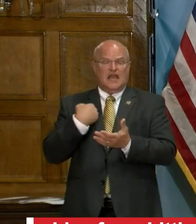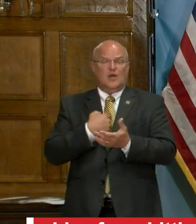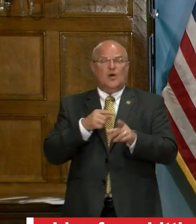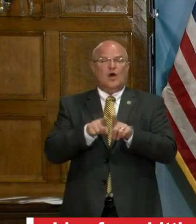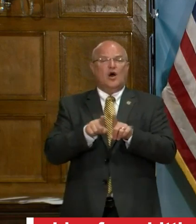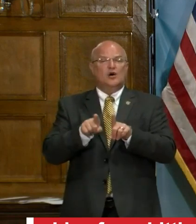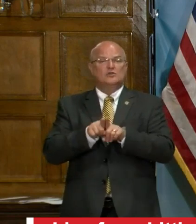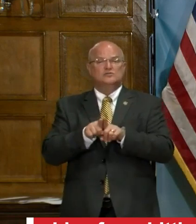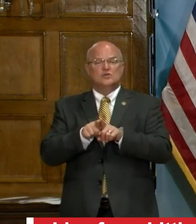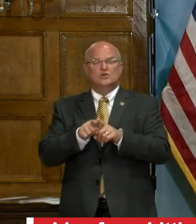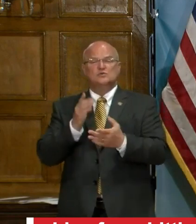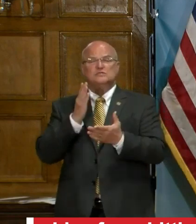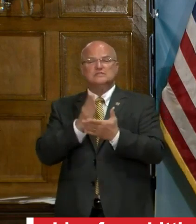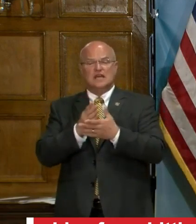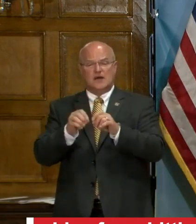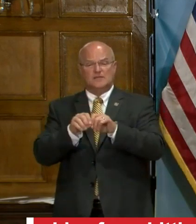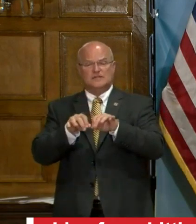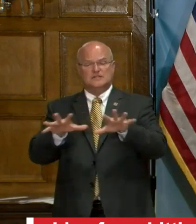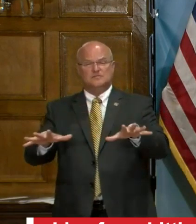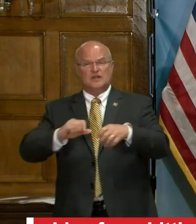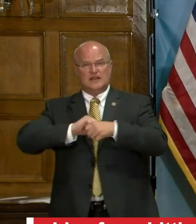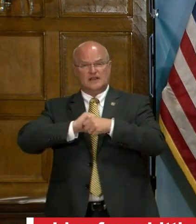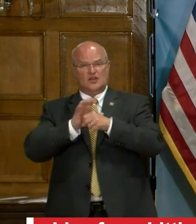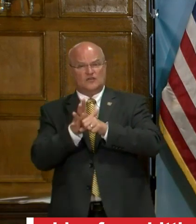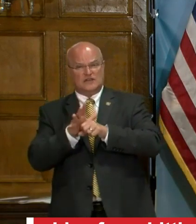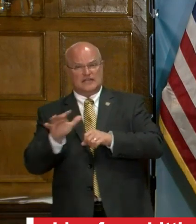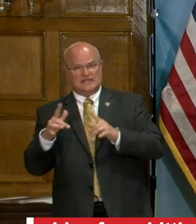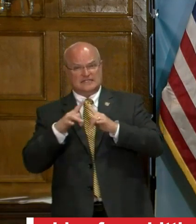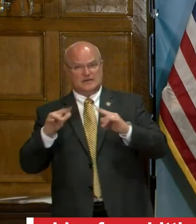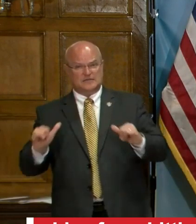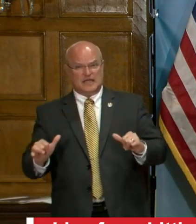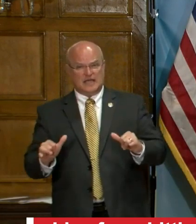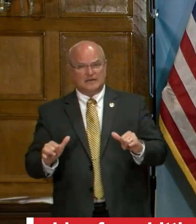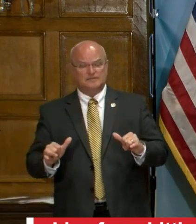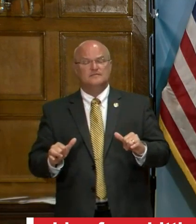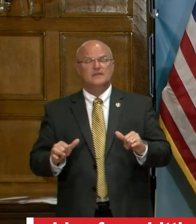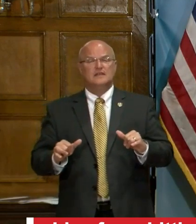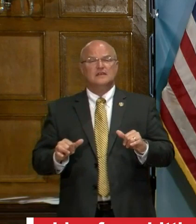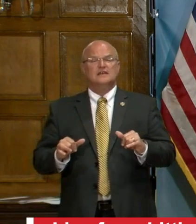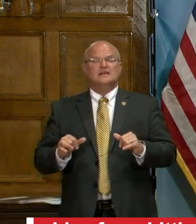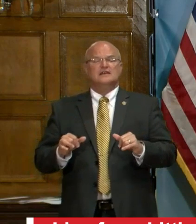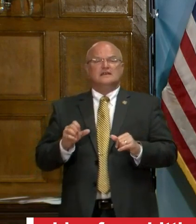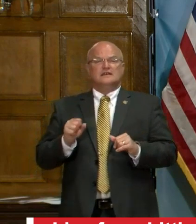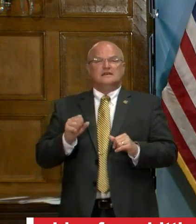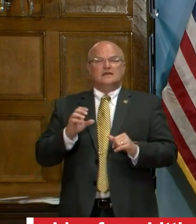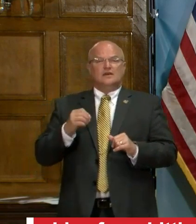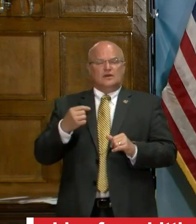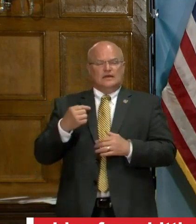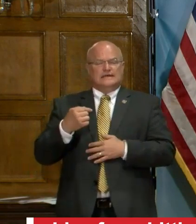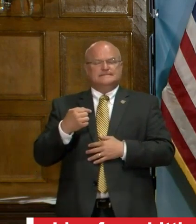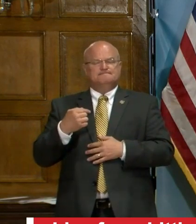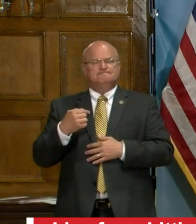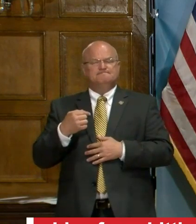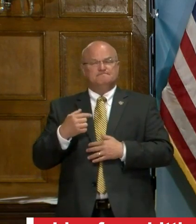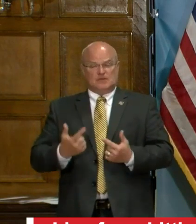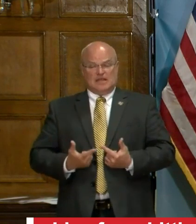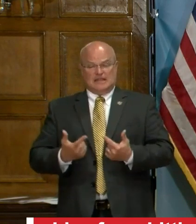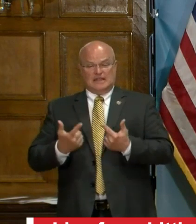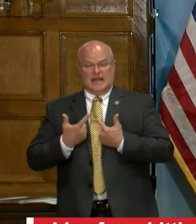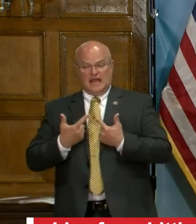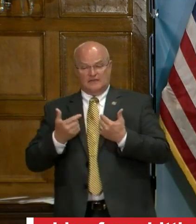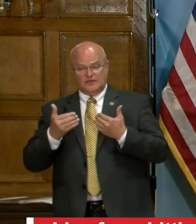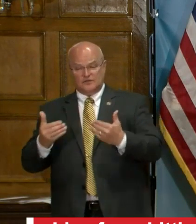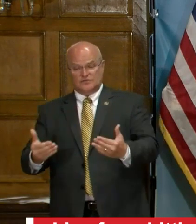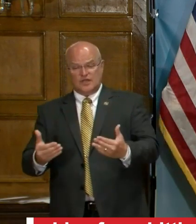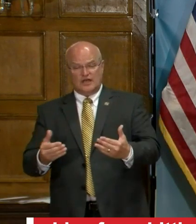going to have to stop the spread of the virus. And so you've got to do those two things simultaneously. And so life goes